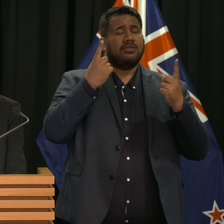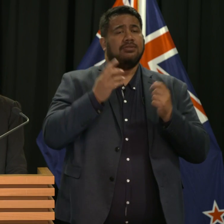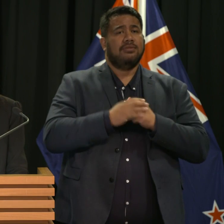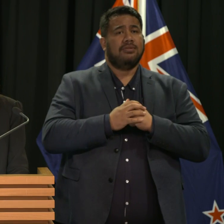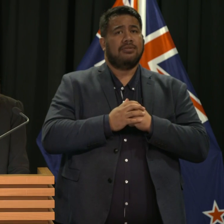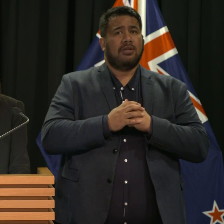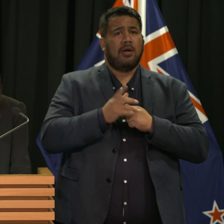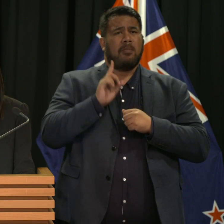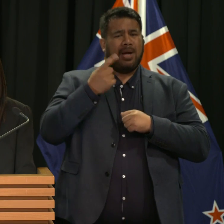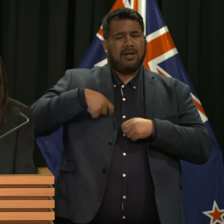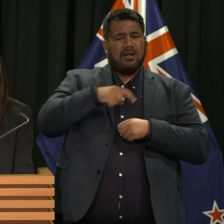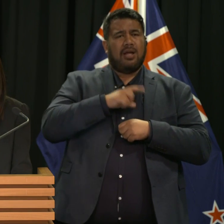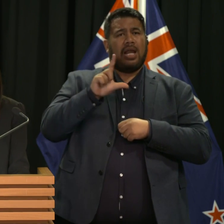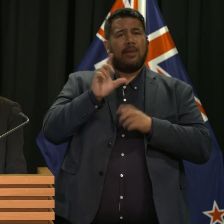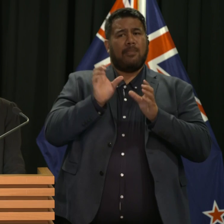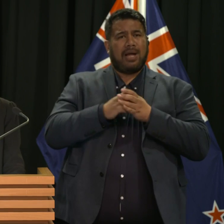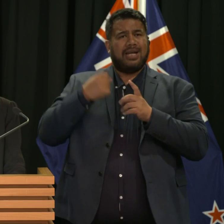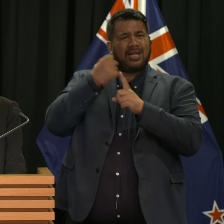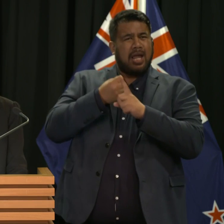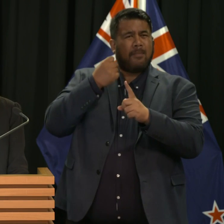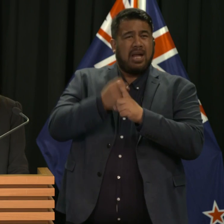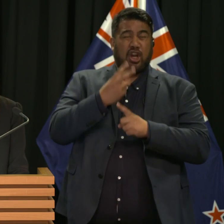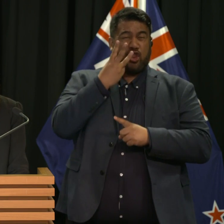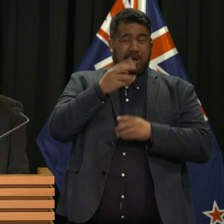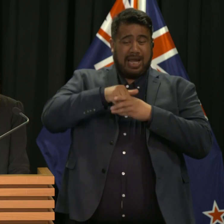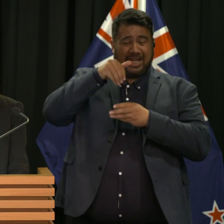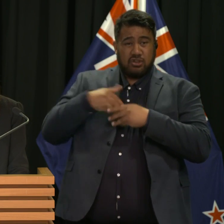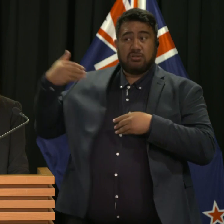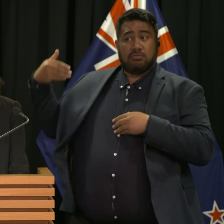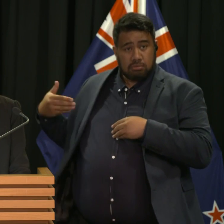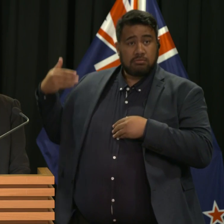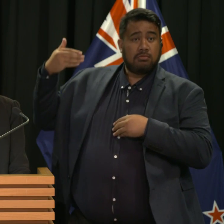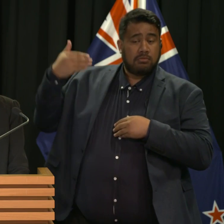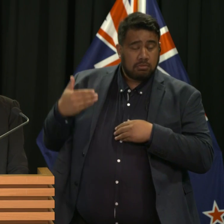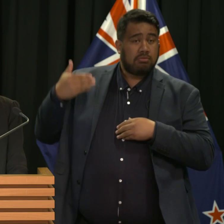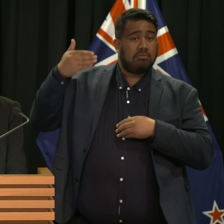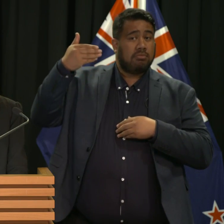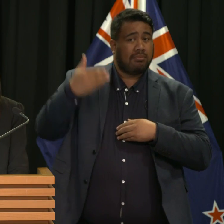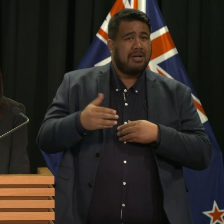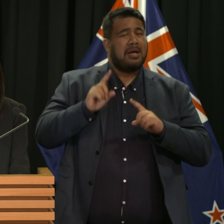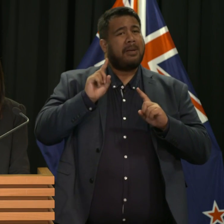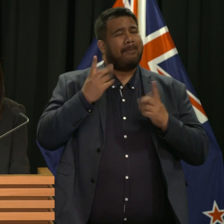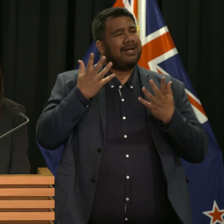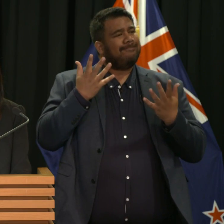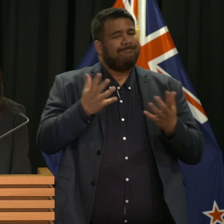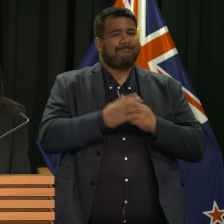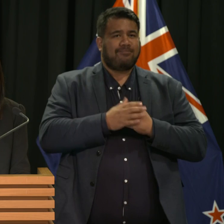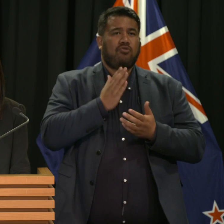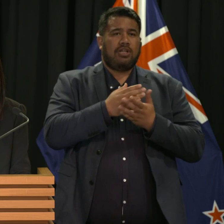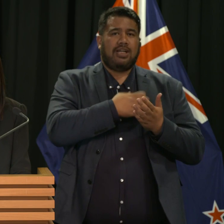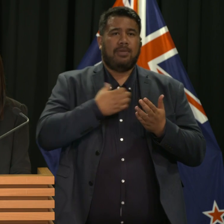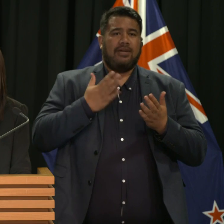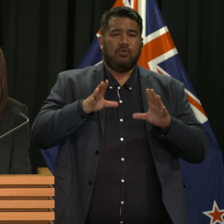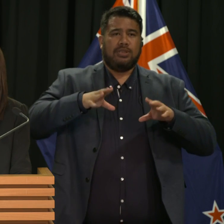elections. It's time to accept that not only has a government that reflects the majority of New Zealanders not